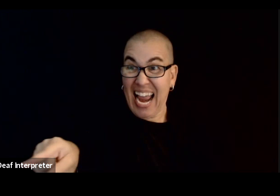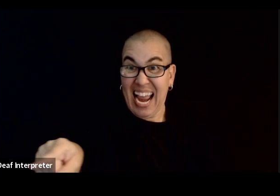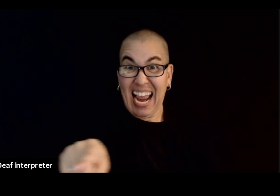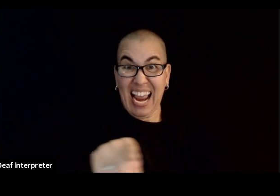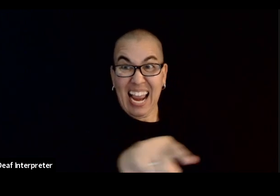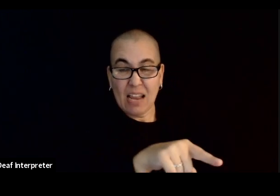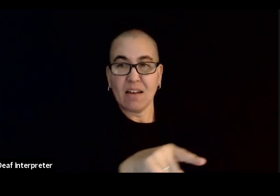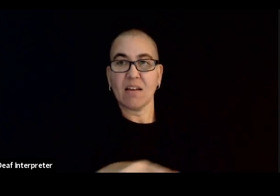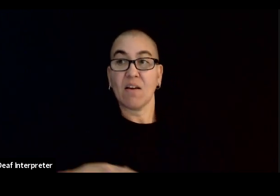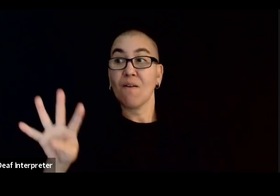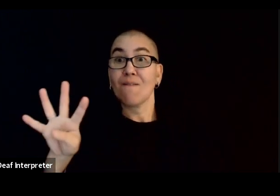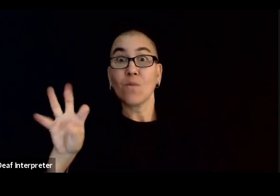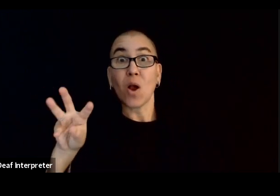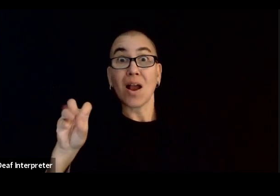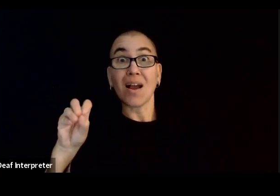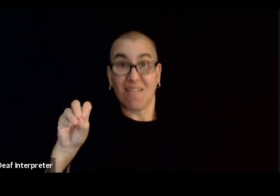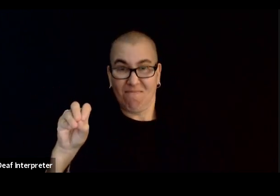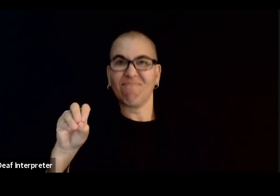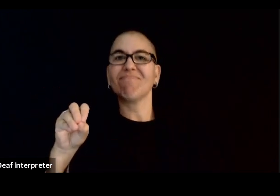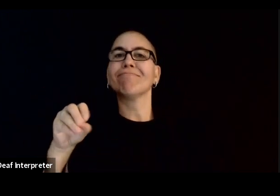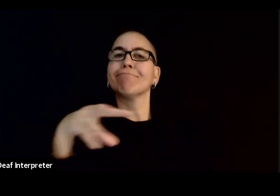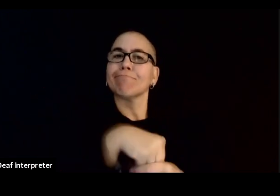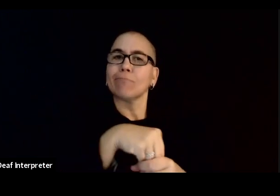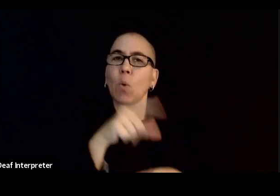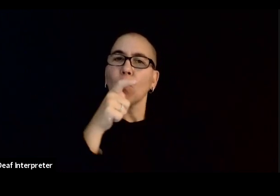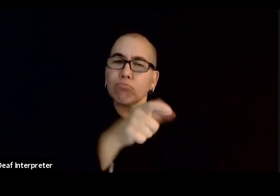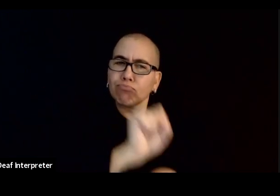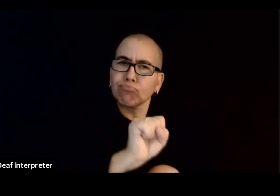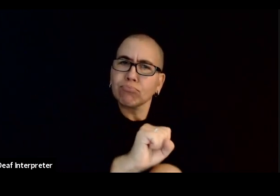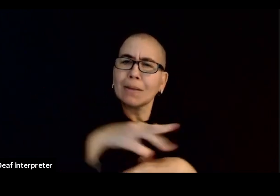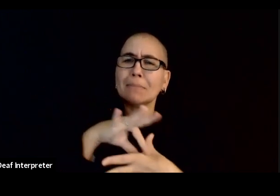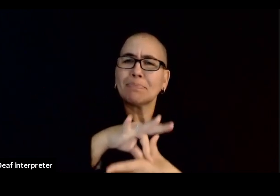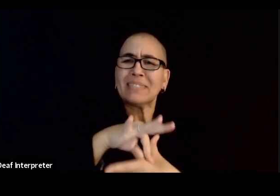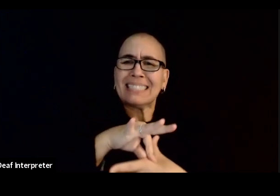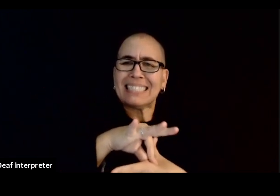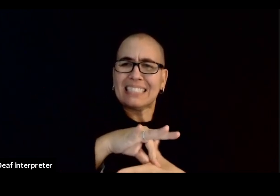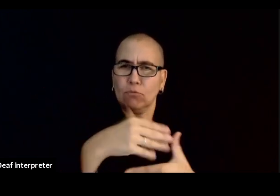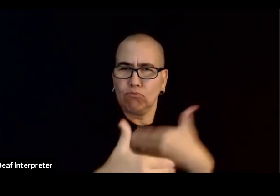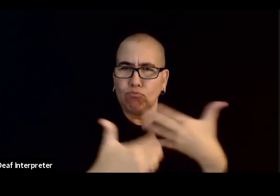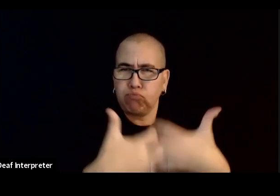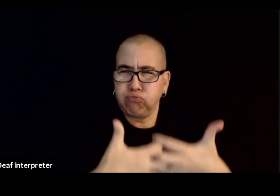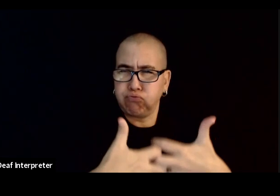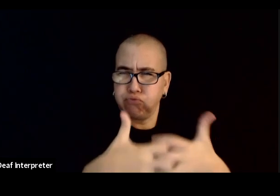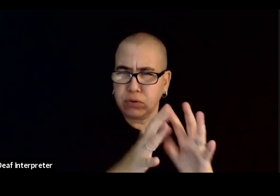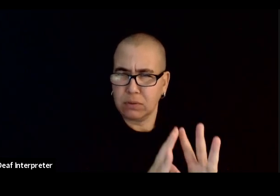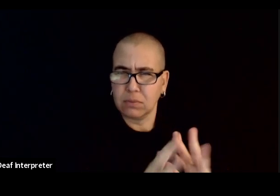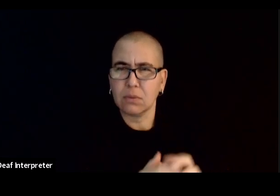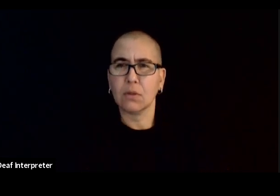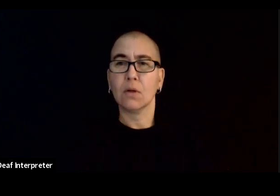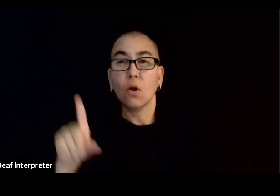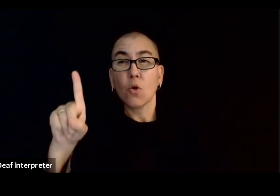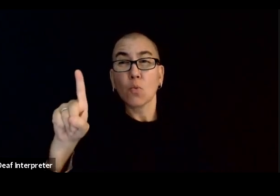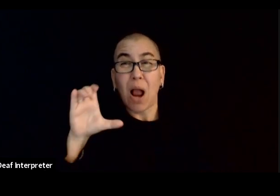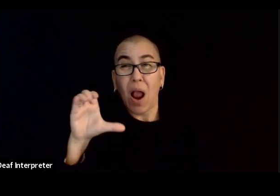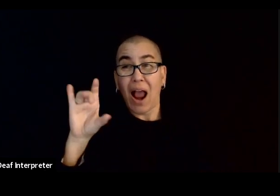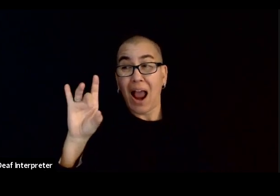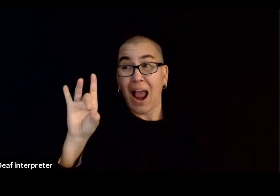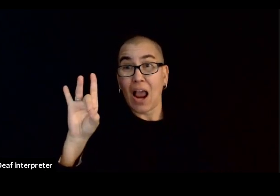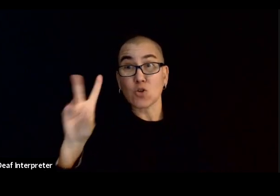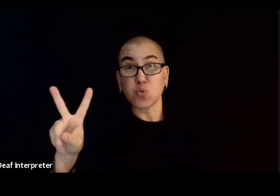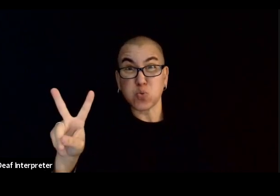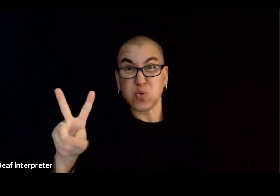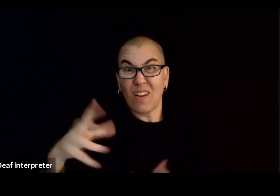plants, 182 clusters in manufacturing plants, and 246 in